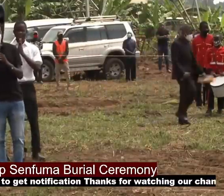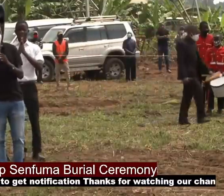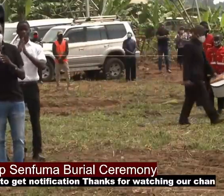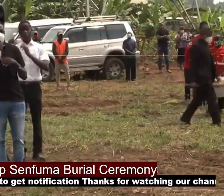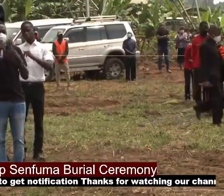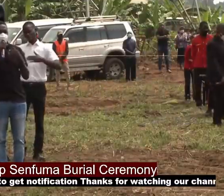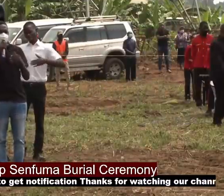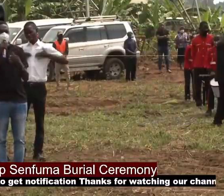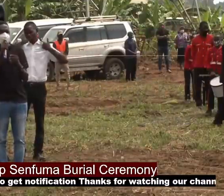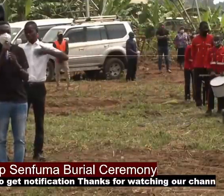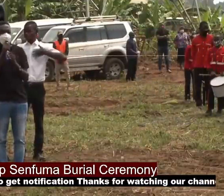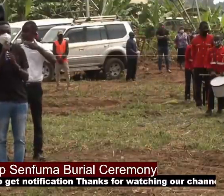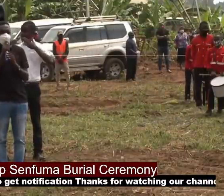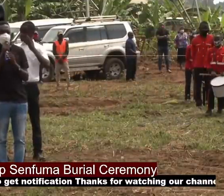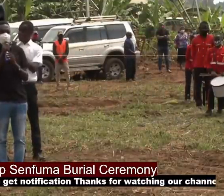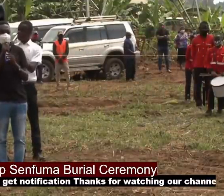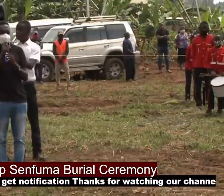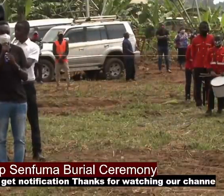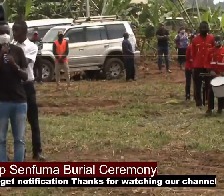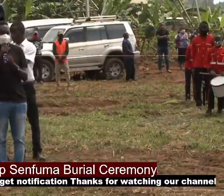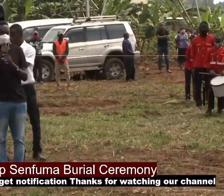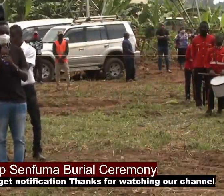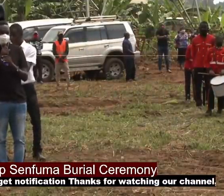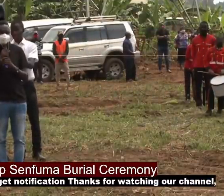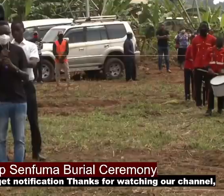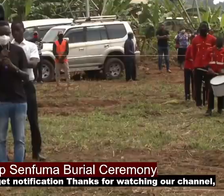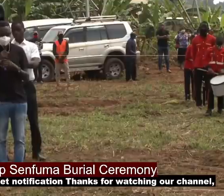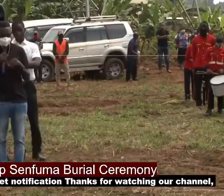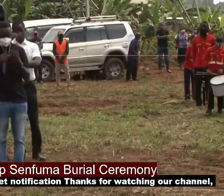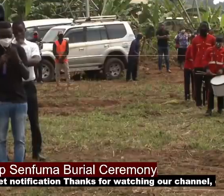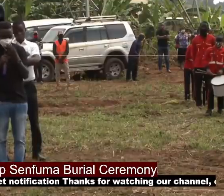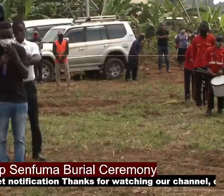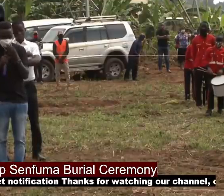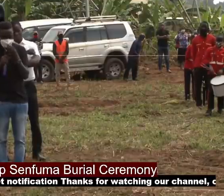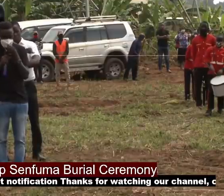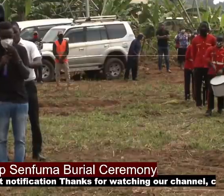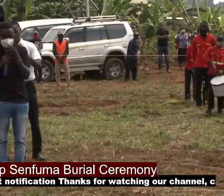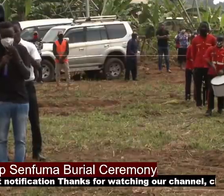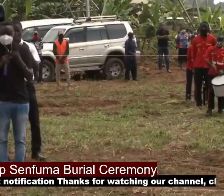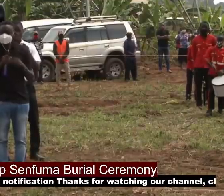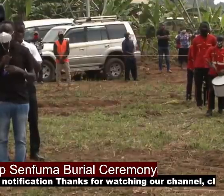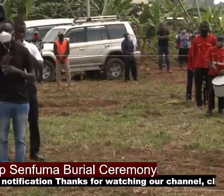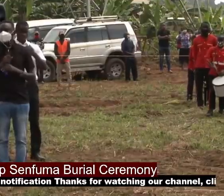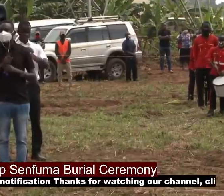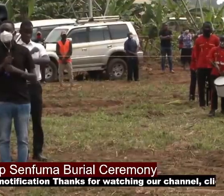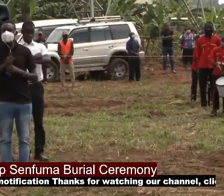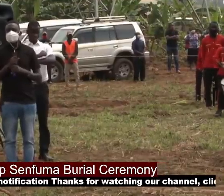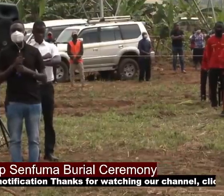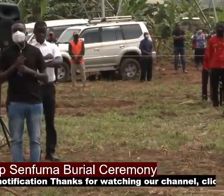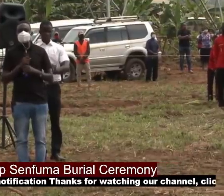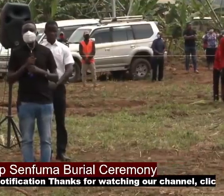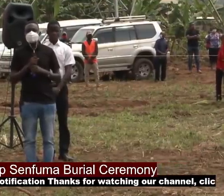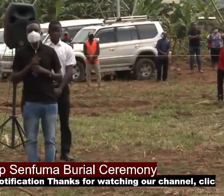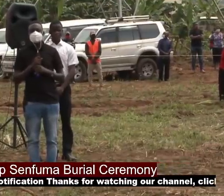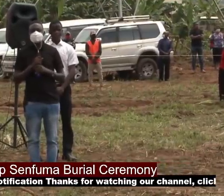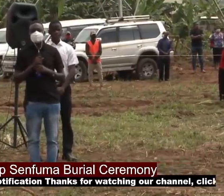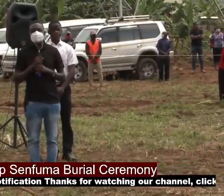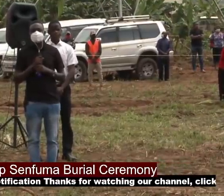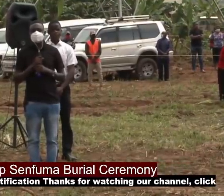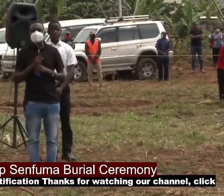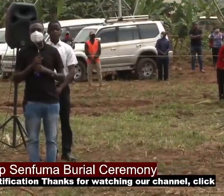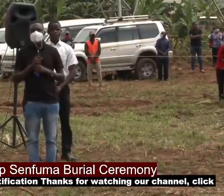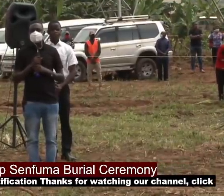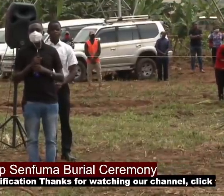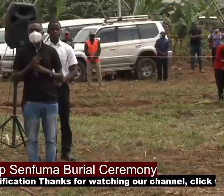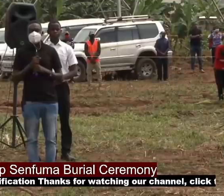They would be happy every time they see you going to pray, and they would pay your